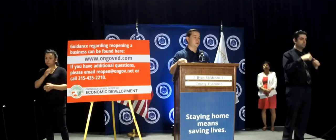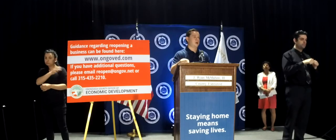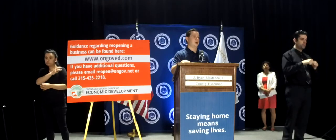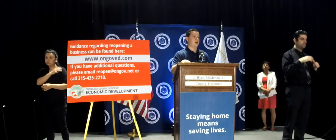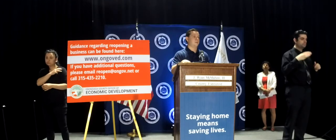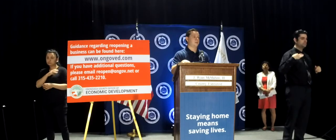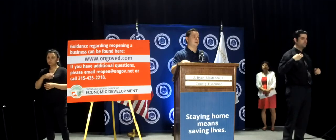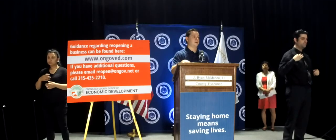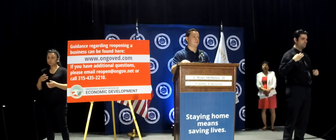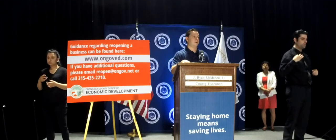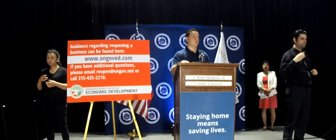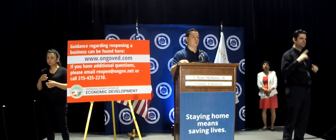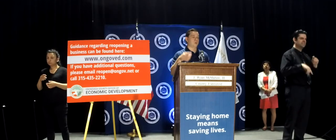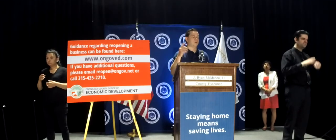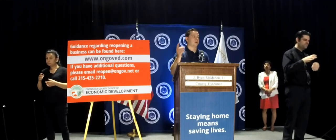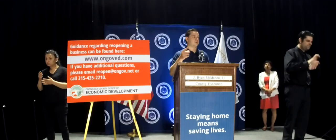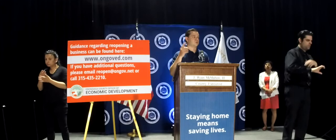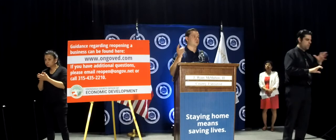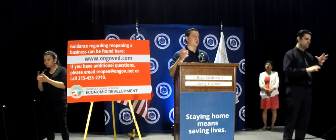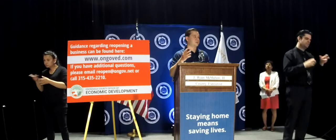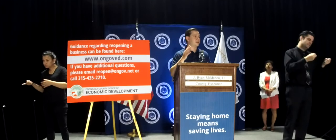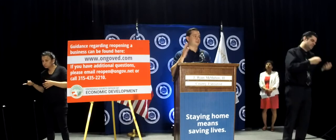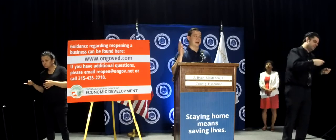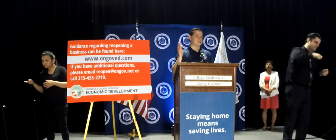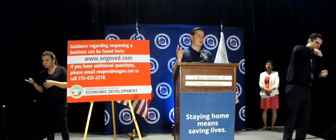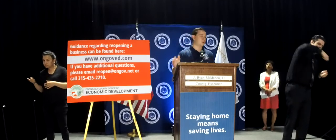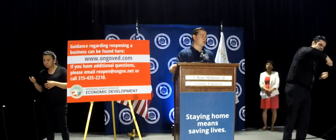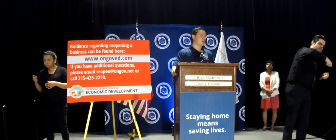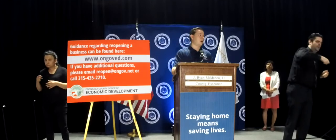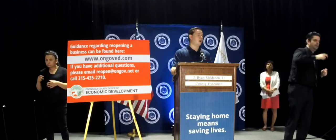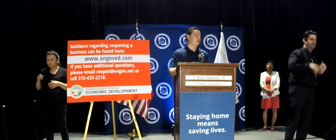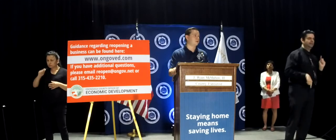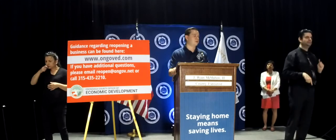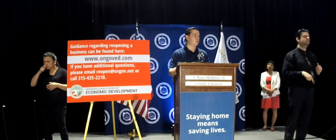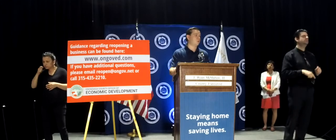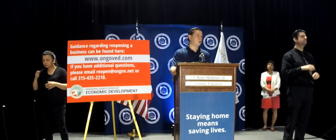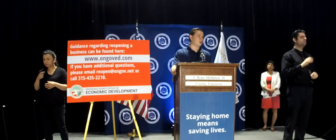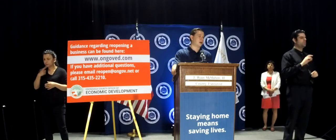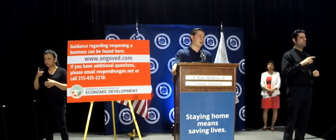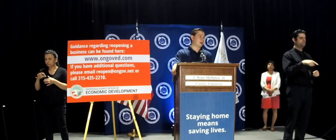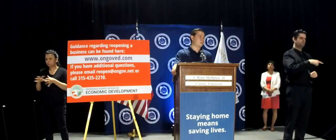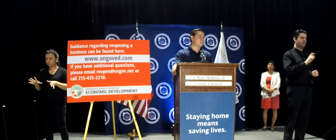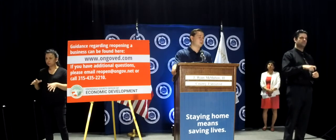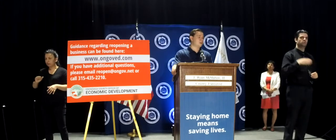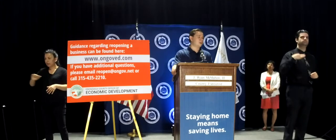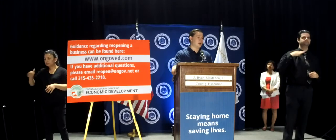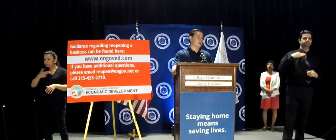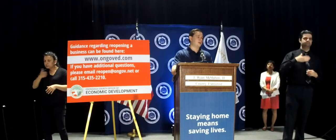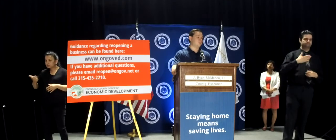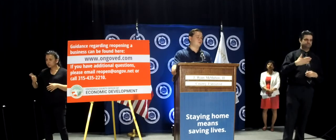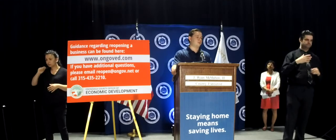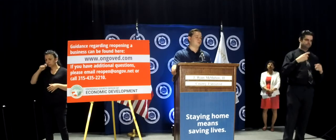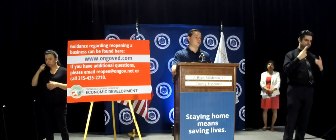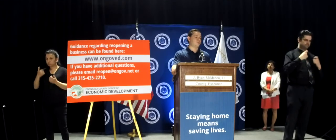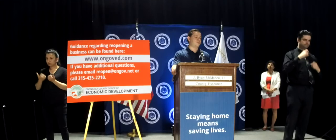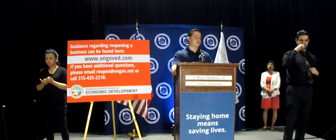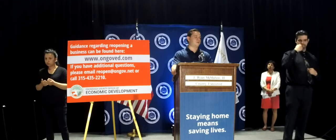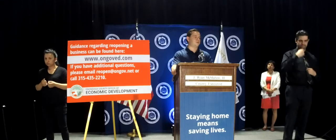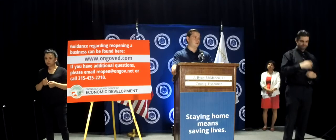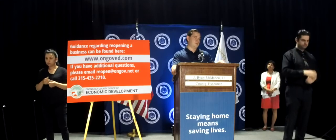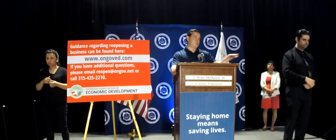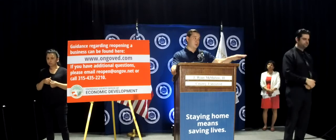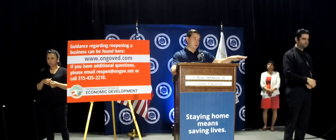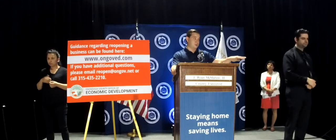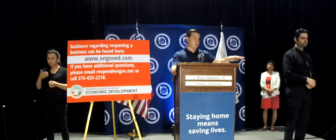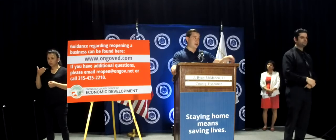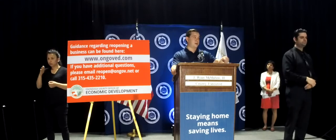inmates, but we'll look at those rules, but the same concept. We'll look at that, and we've had